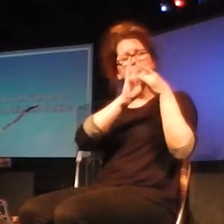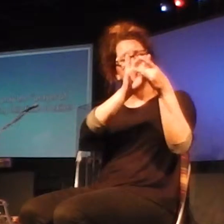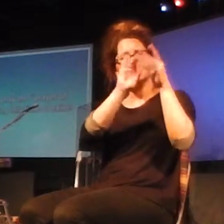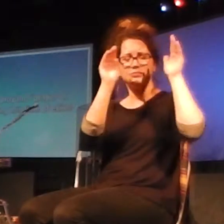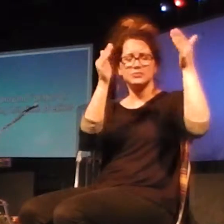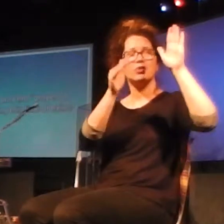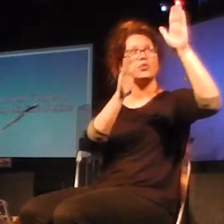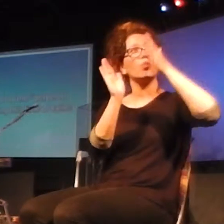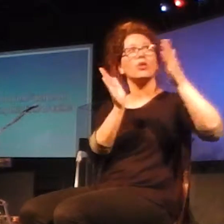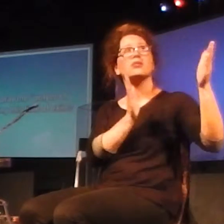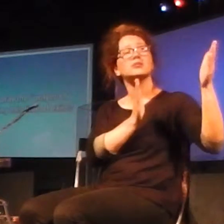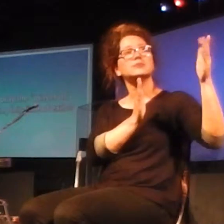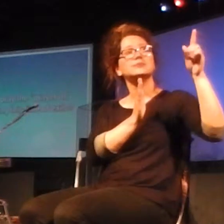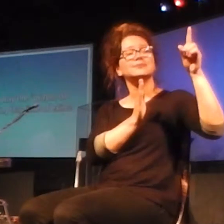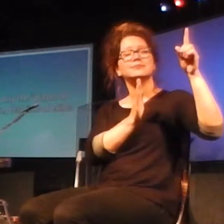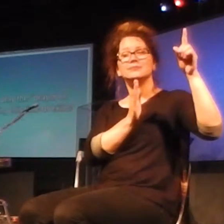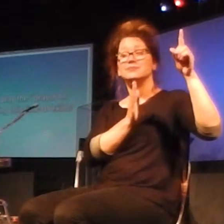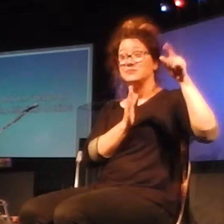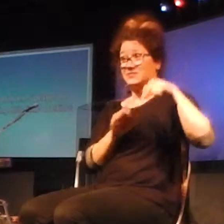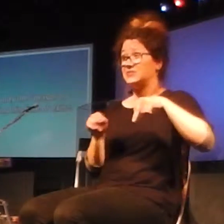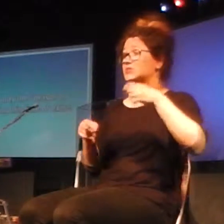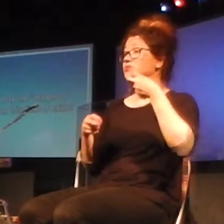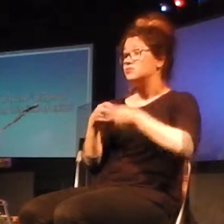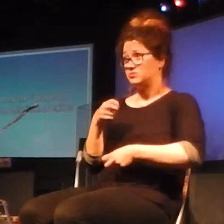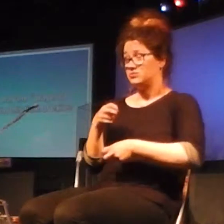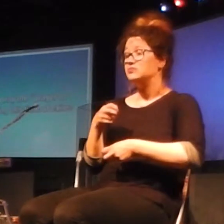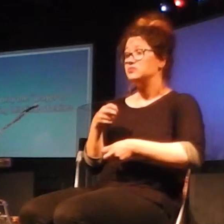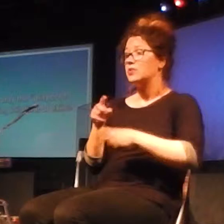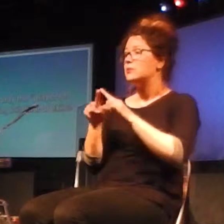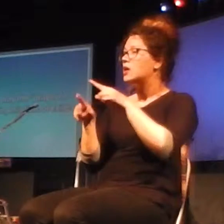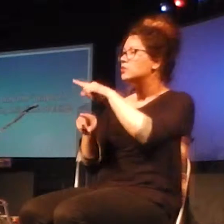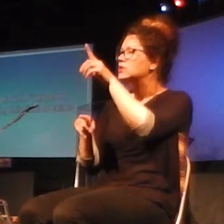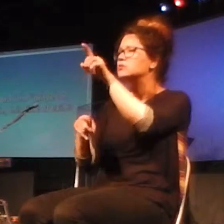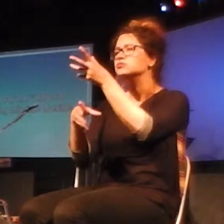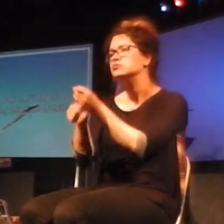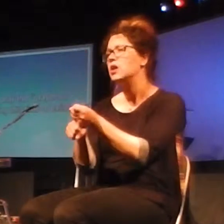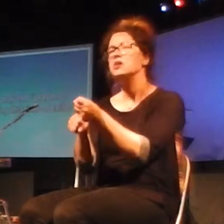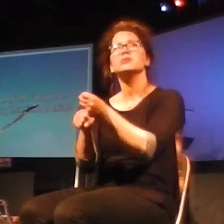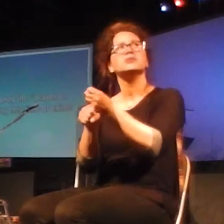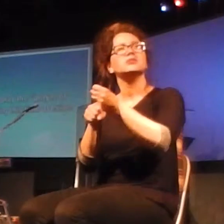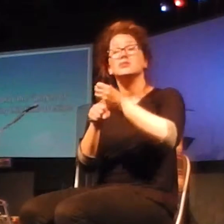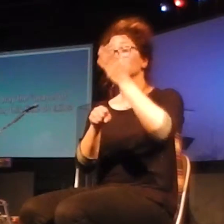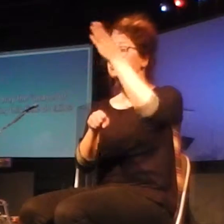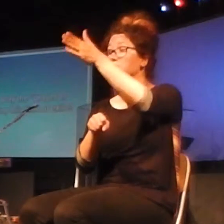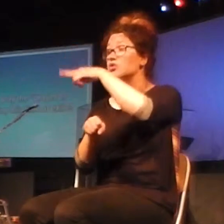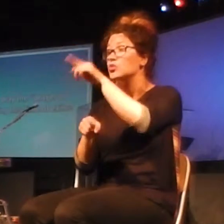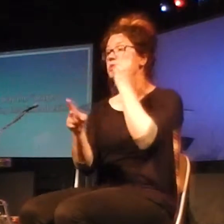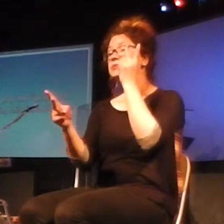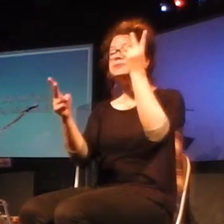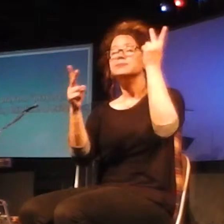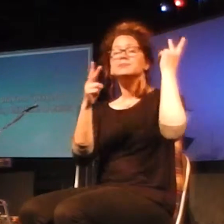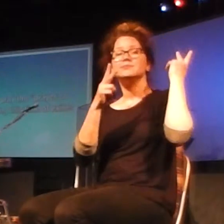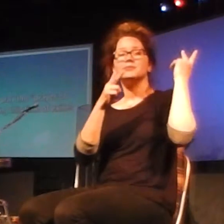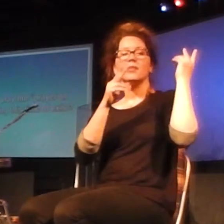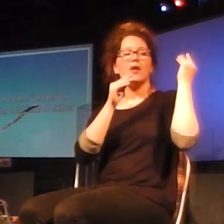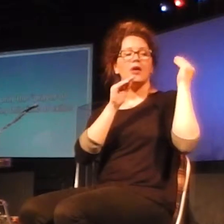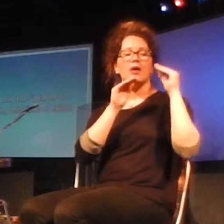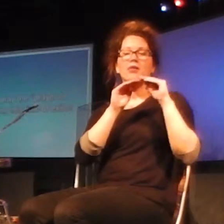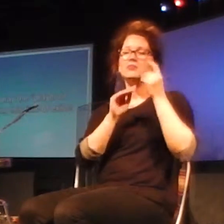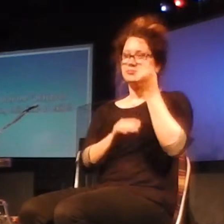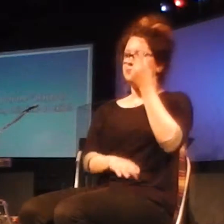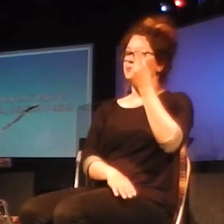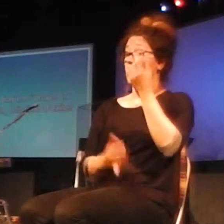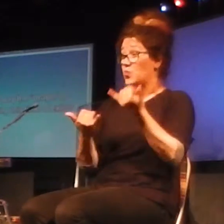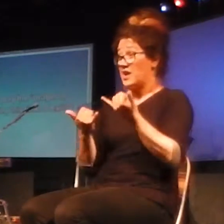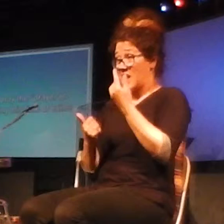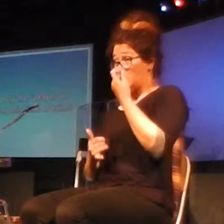is hard to do. And trust that at some point you're going to be able to look back and understand it. In days to come, God says, you will understand this. Not right